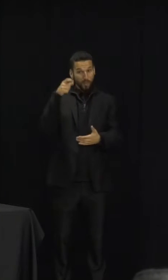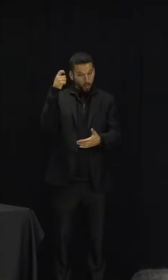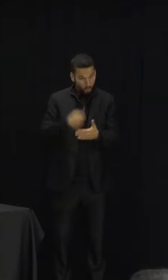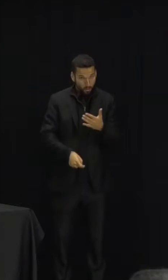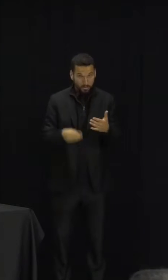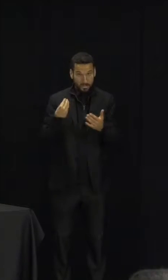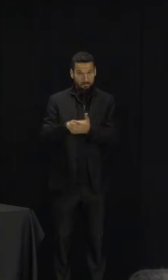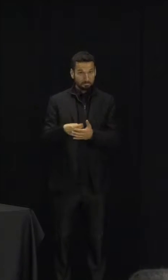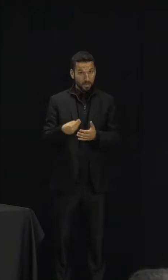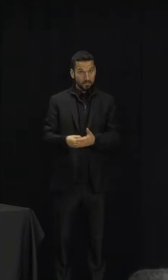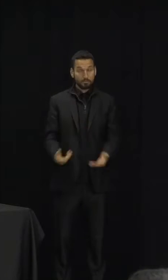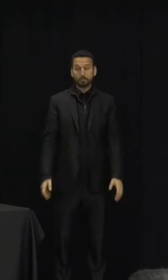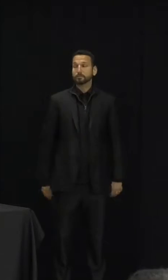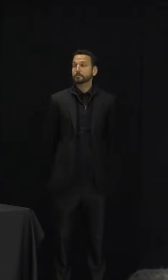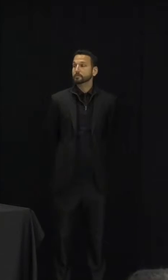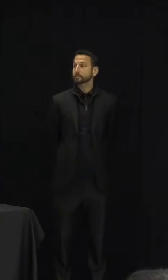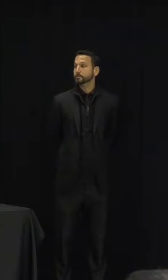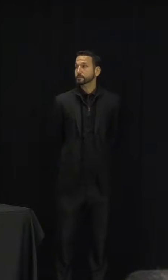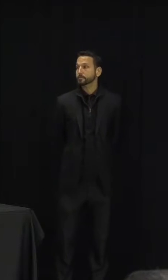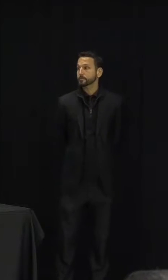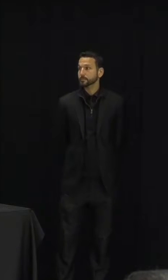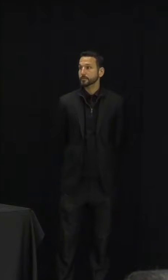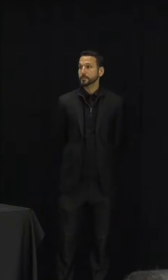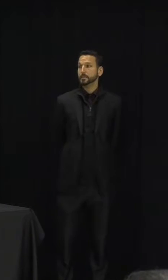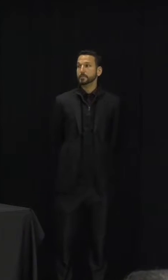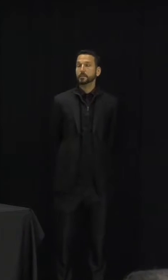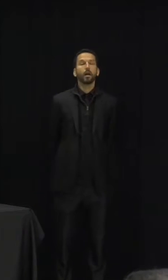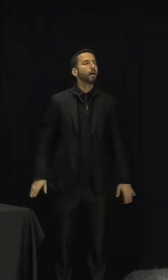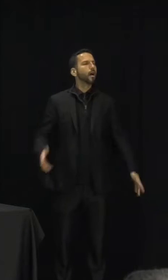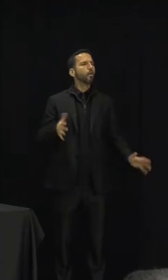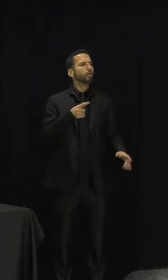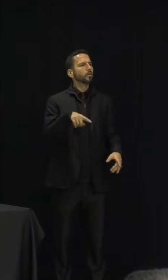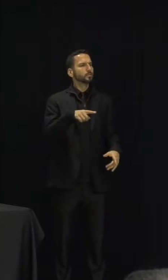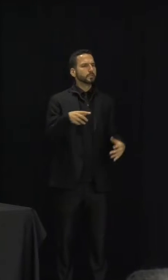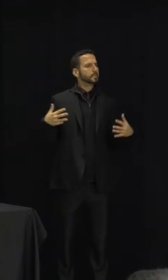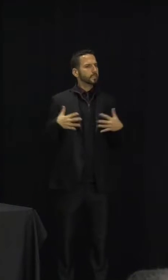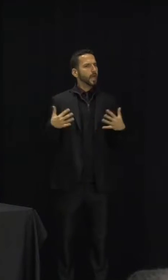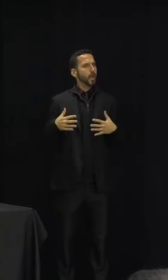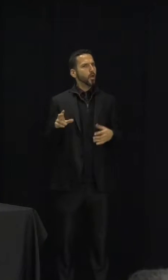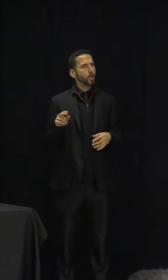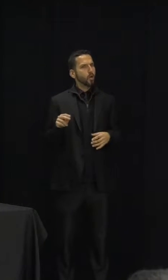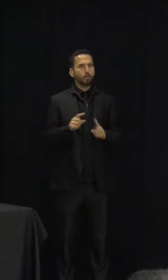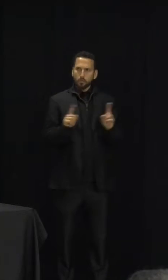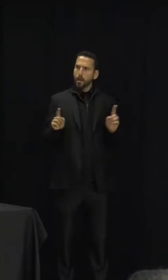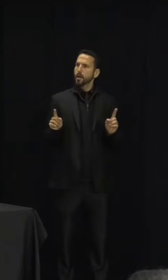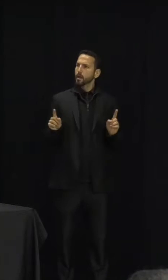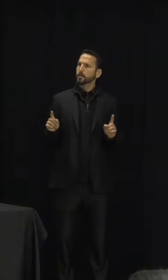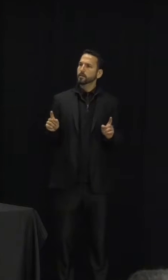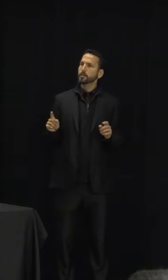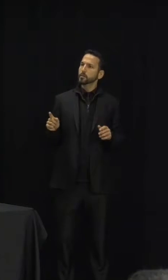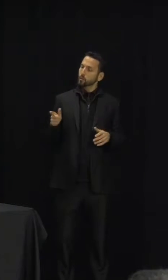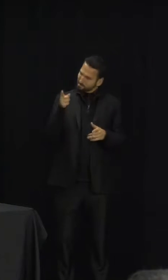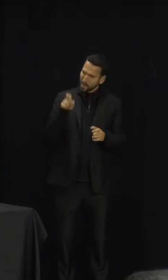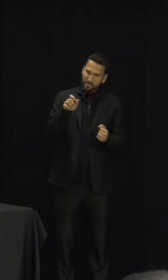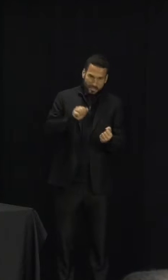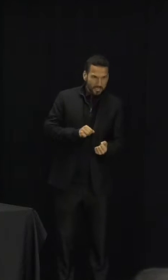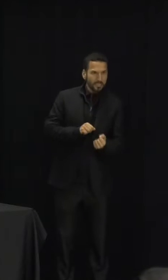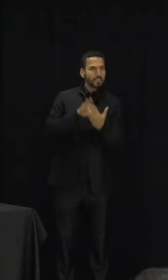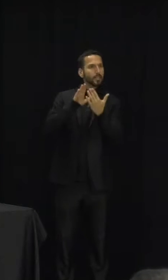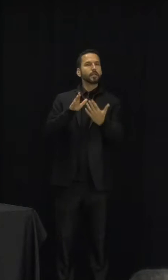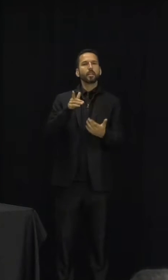talk about race and gender, etc., as socially constructed categories, but rarely talk about diversity